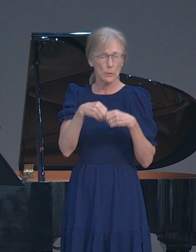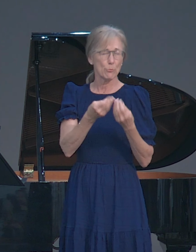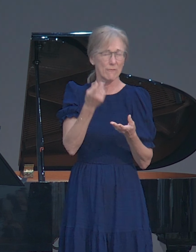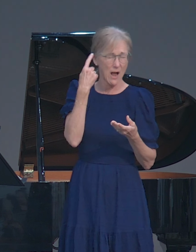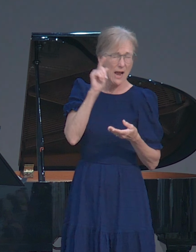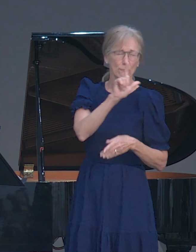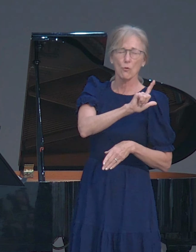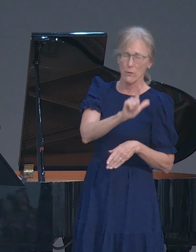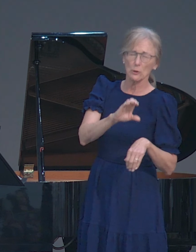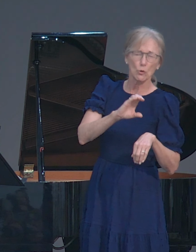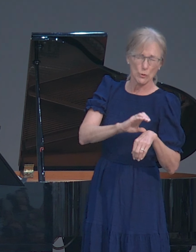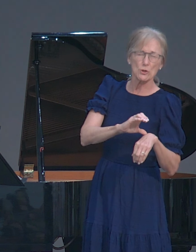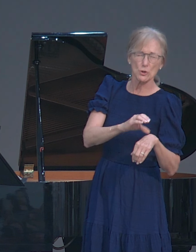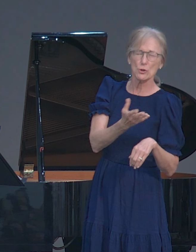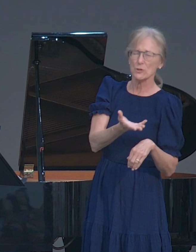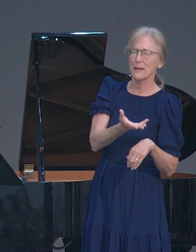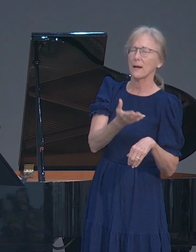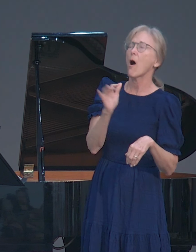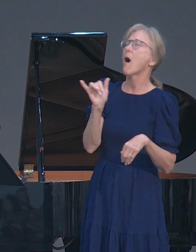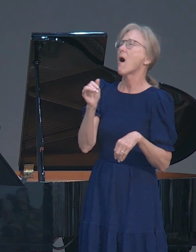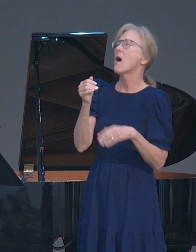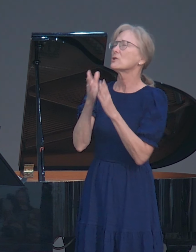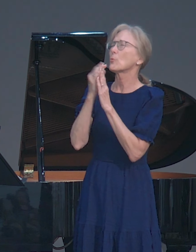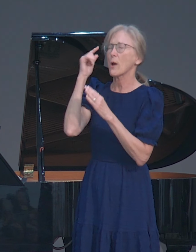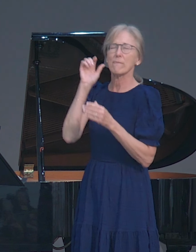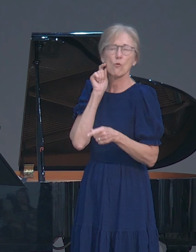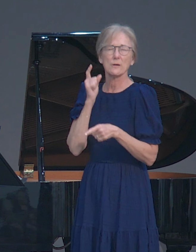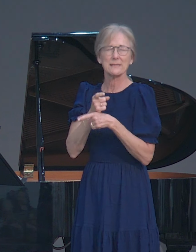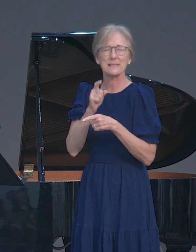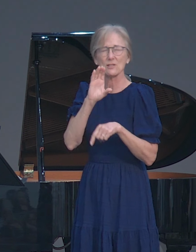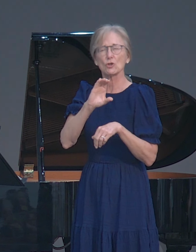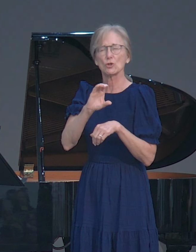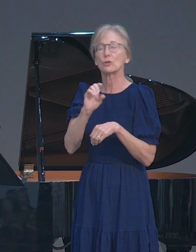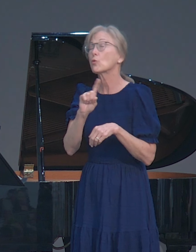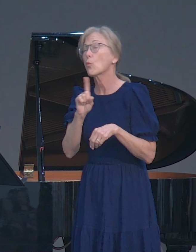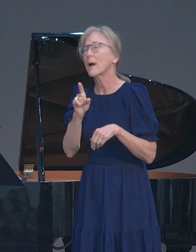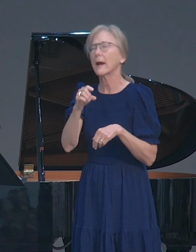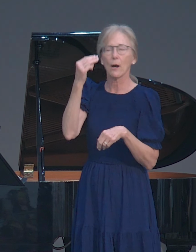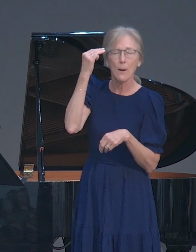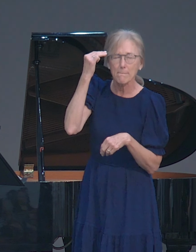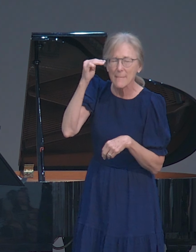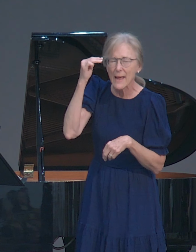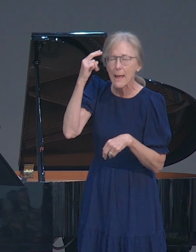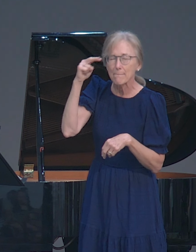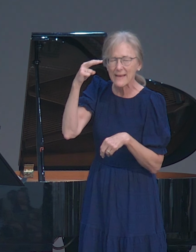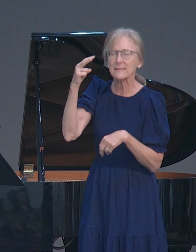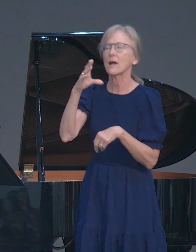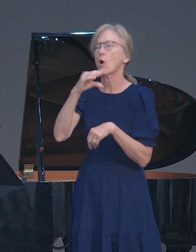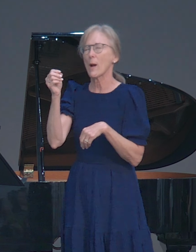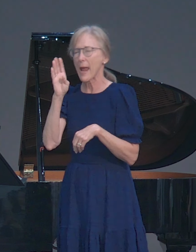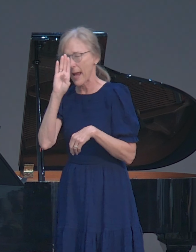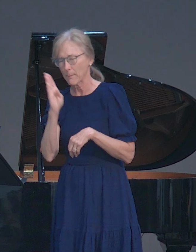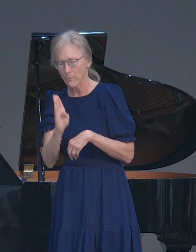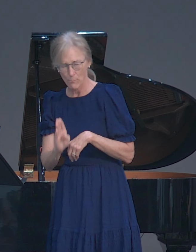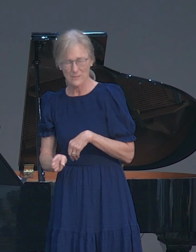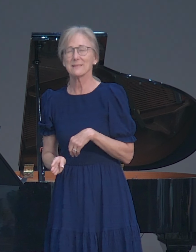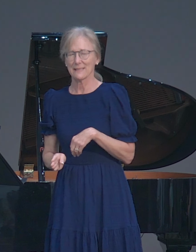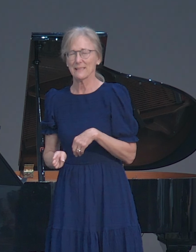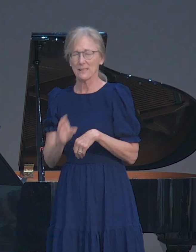through Your people. We also pray for our sister churches in Mochicaue, Mexico, Maceo, Brazil, and Aracaju,